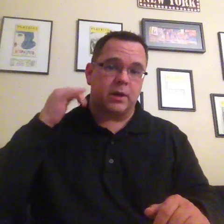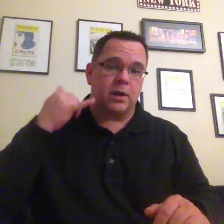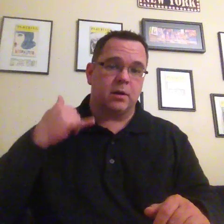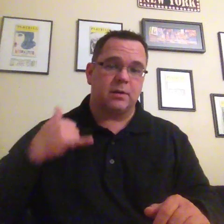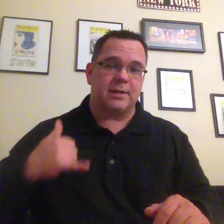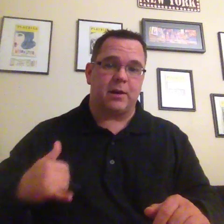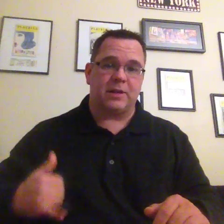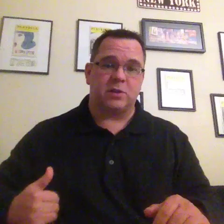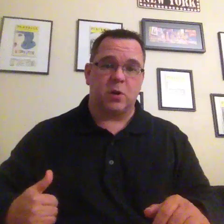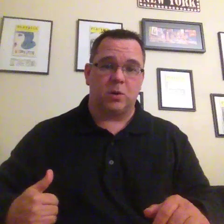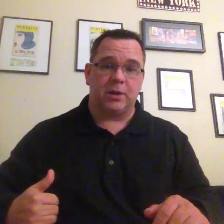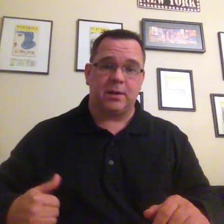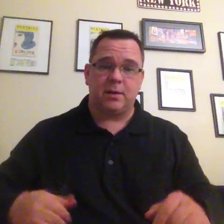ear down. That's golden.